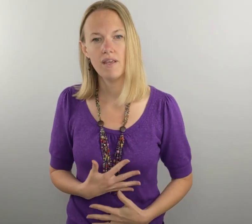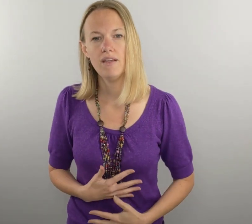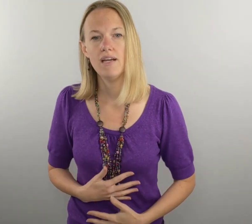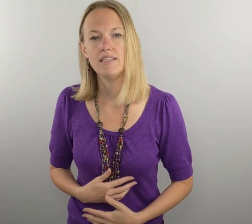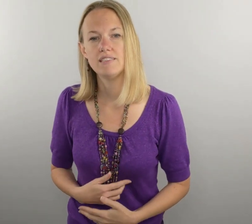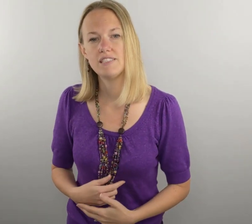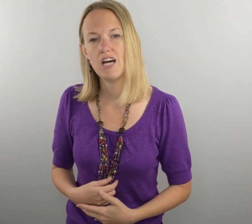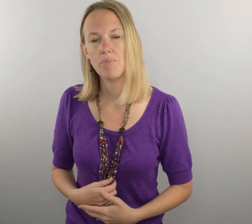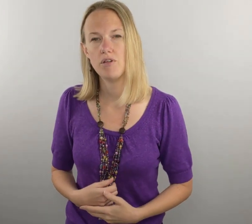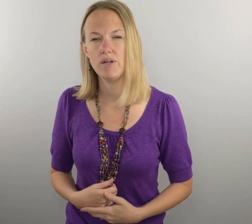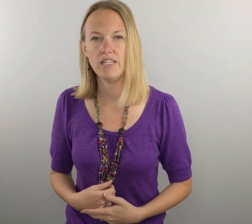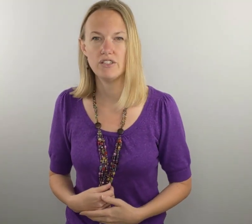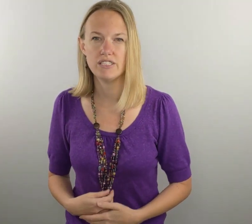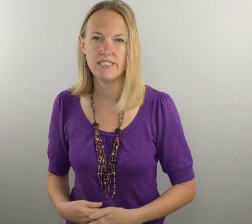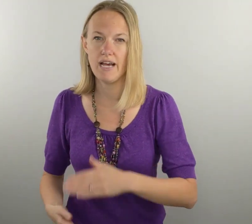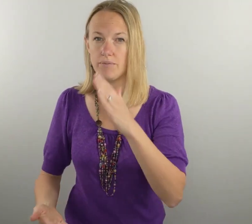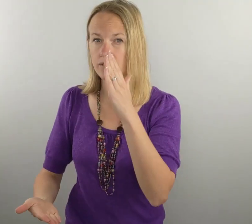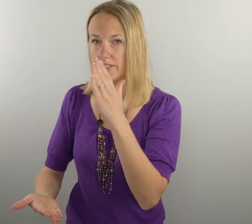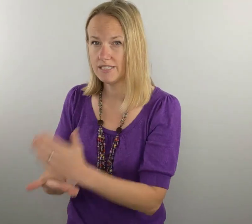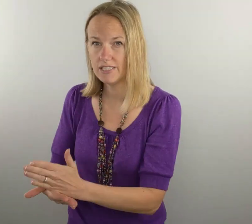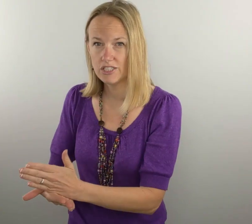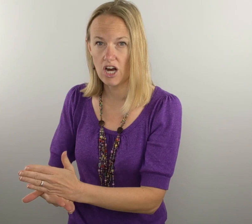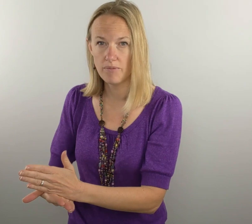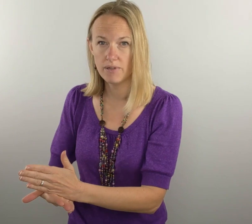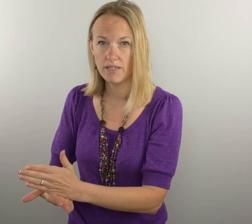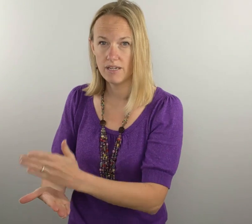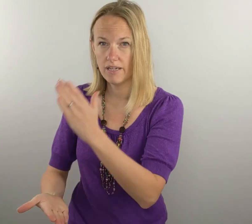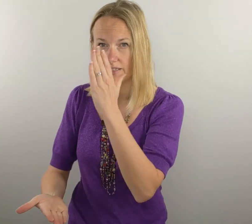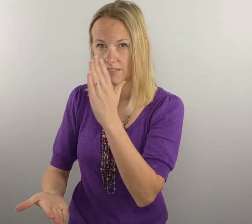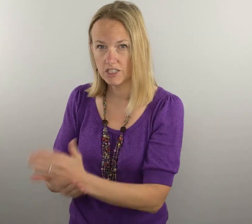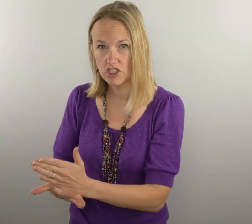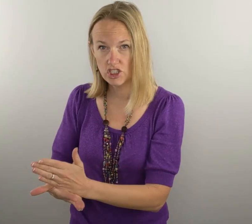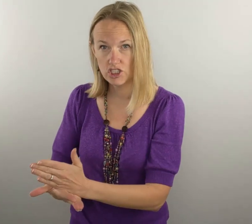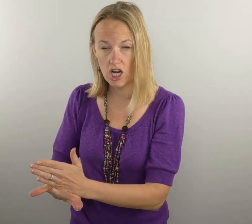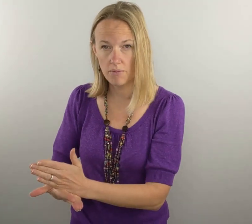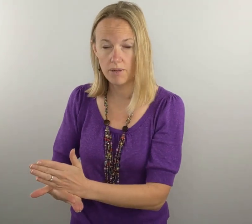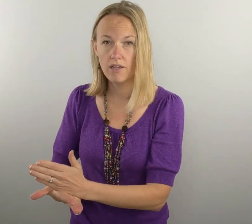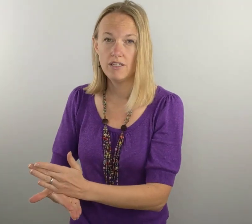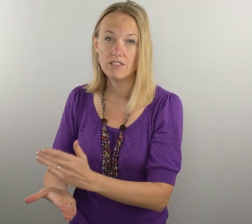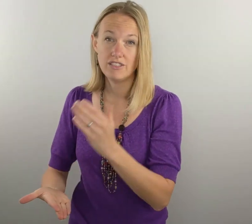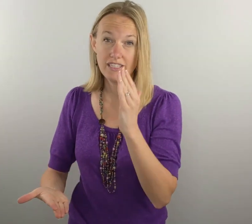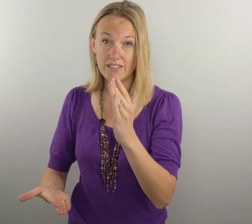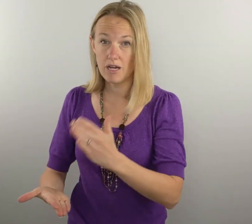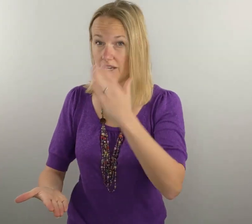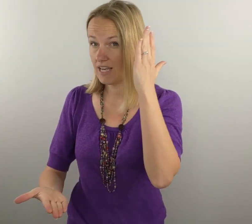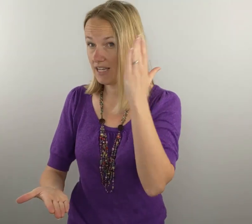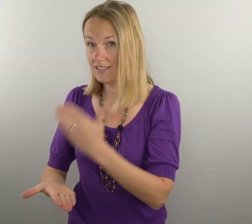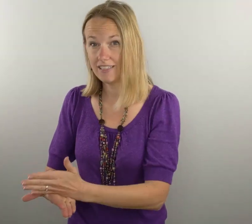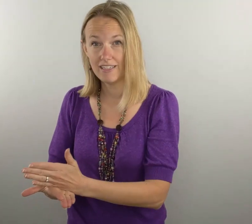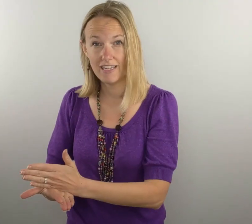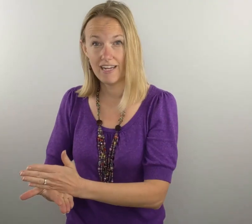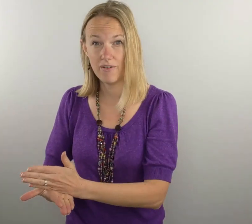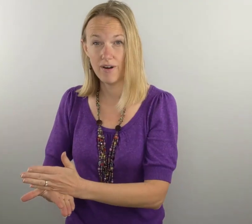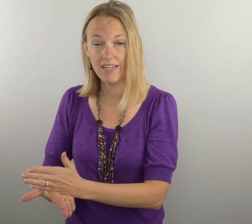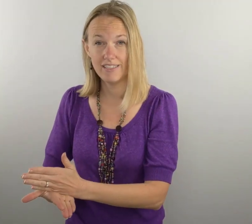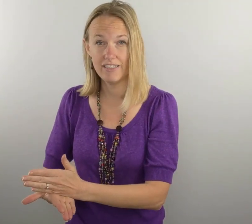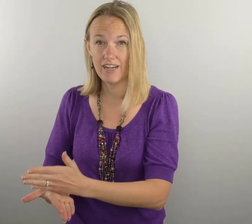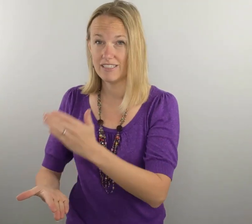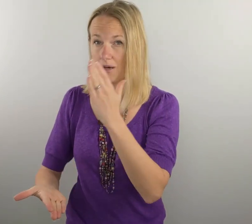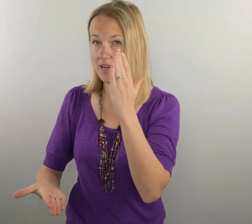And then stop you in your steps. So this is stop. Okay, stop. So you take your dominant hand and you hit it right into your non-dominant